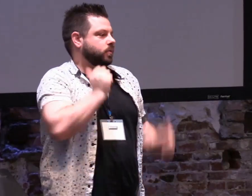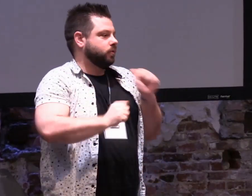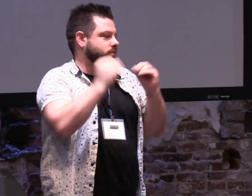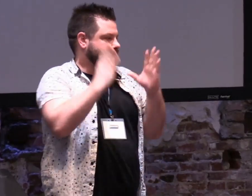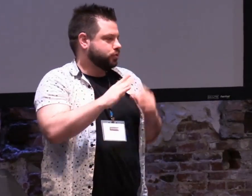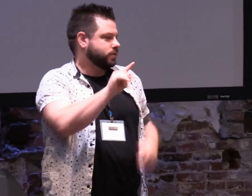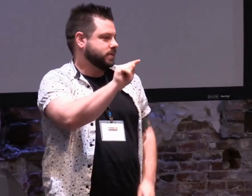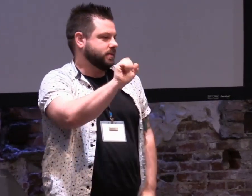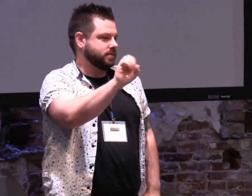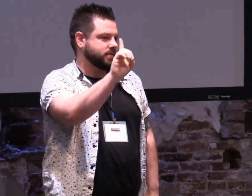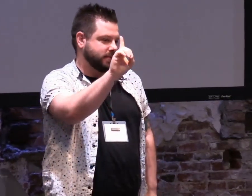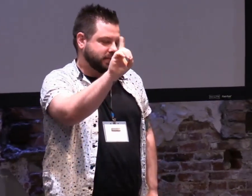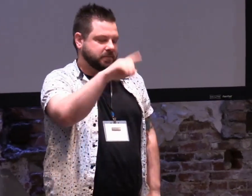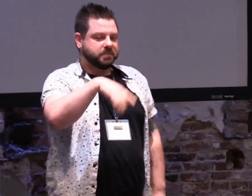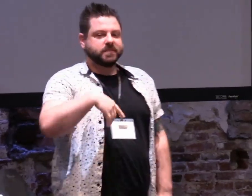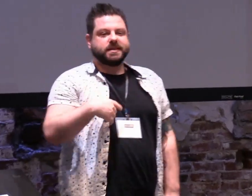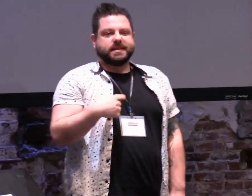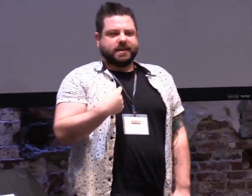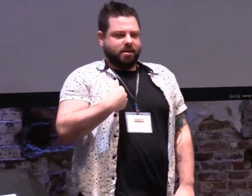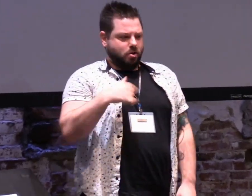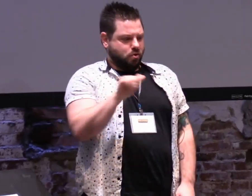I'm in Austin, Texas, and I'm in theater.